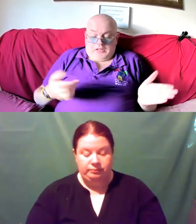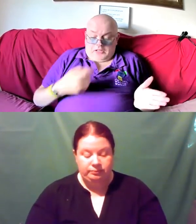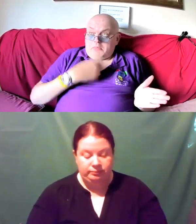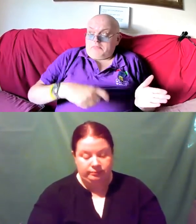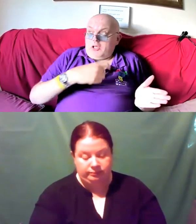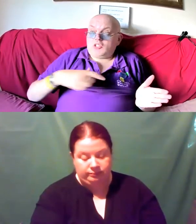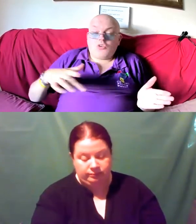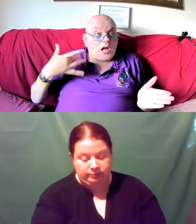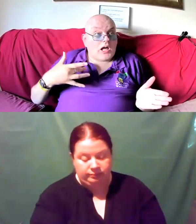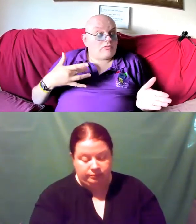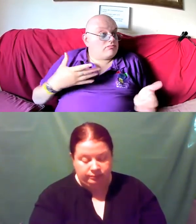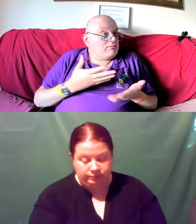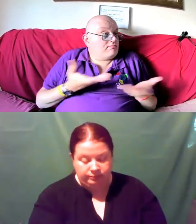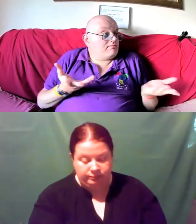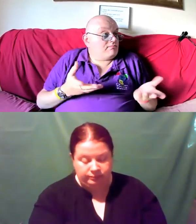life.